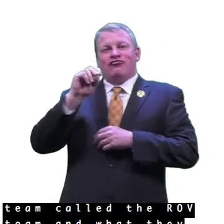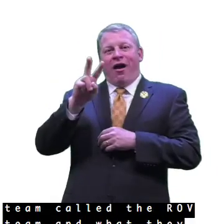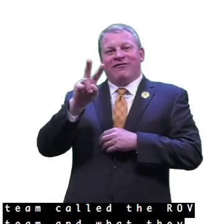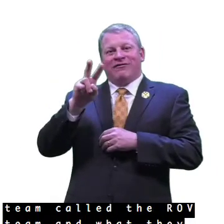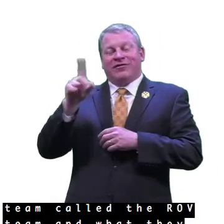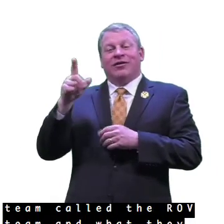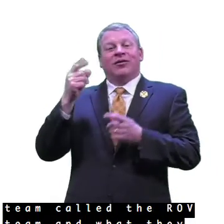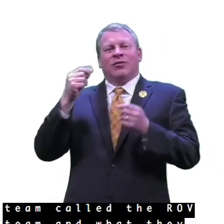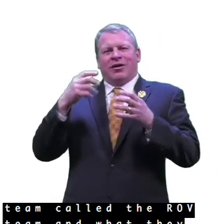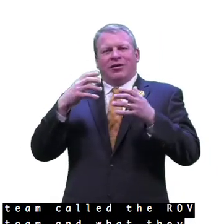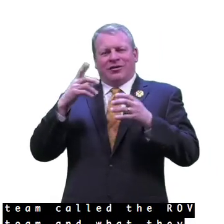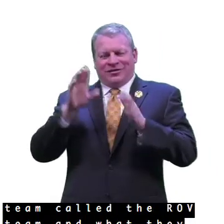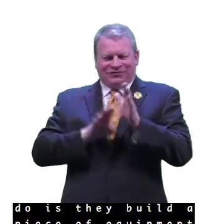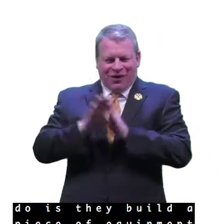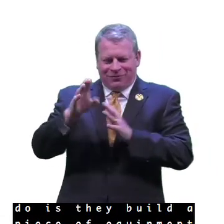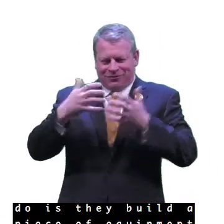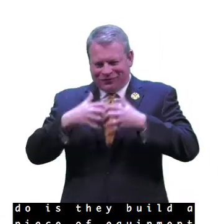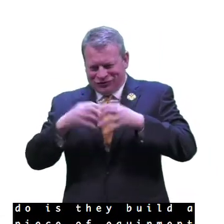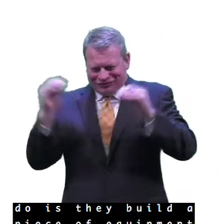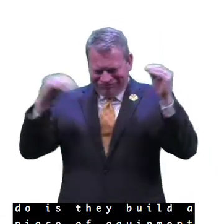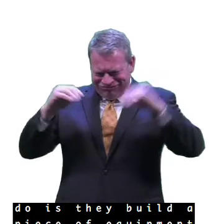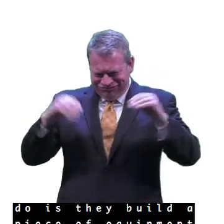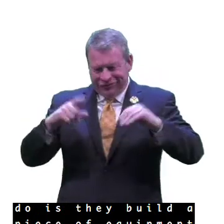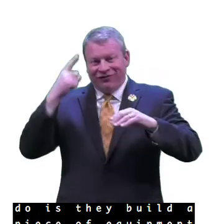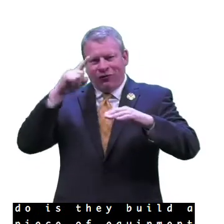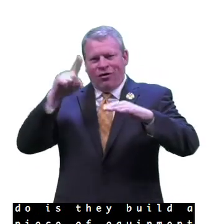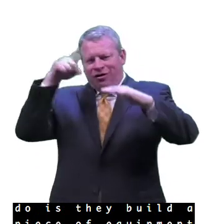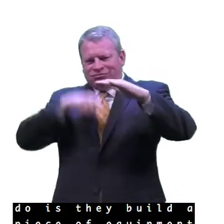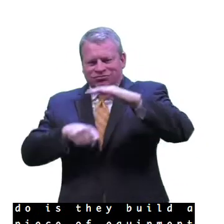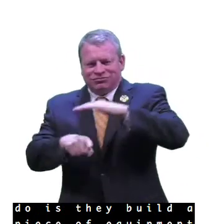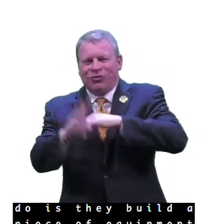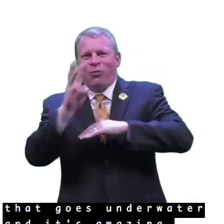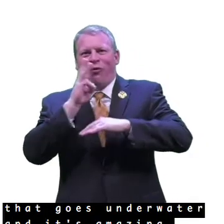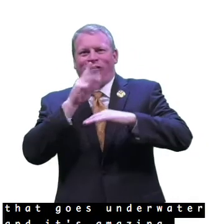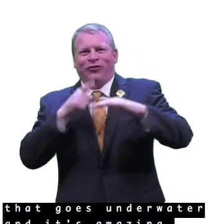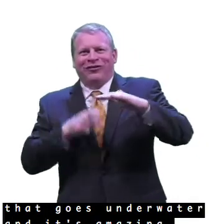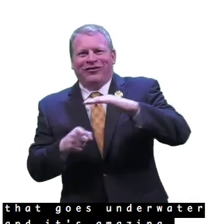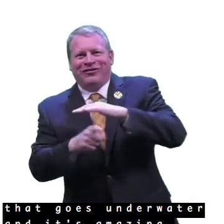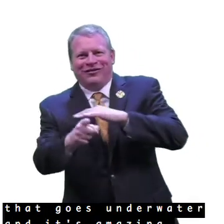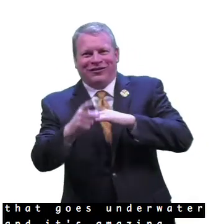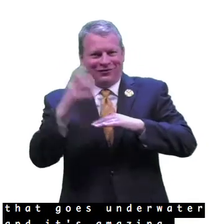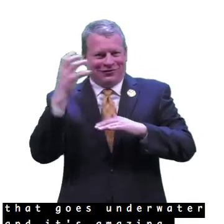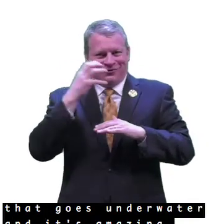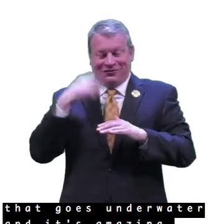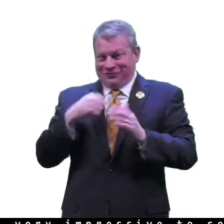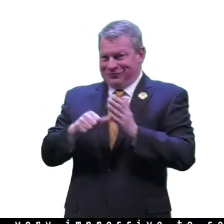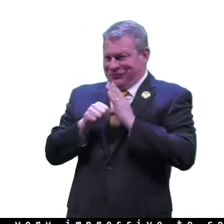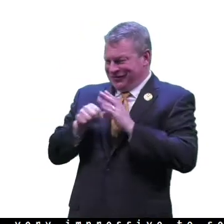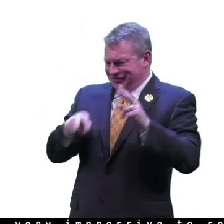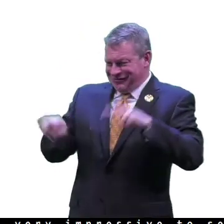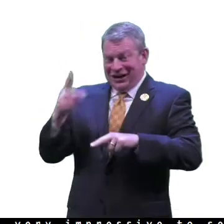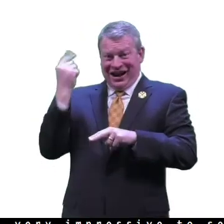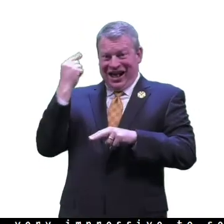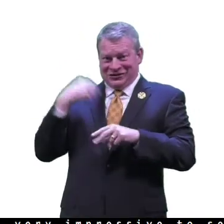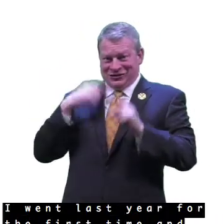the ROV team, and what they do is they build a piece of equipment that goes underwater, and it's amazing. It's very impressive to see.